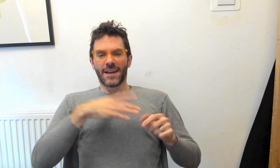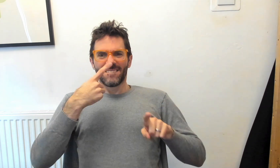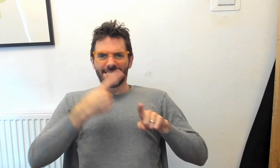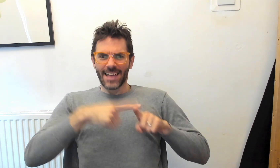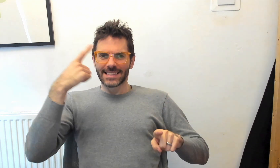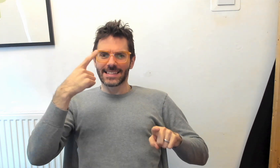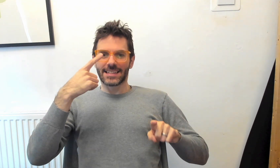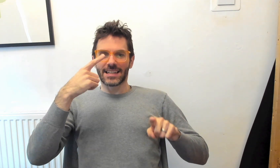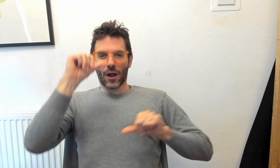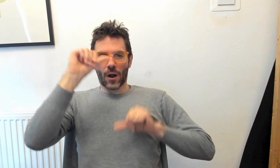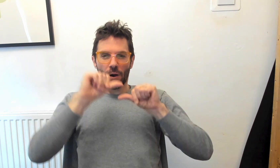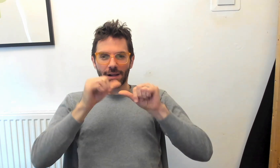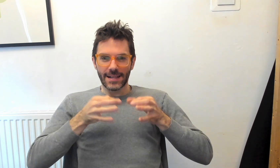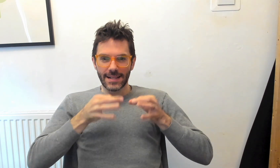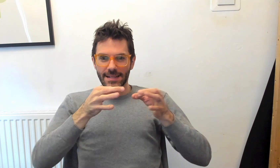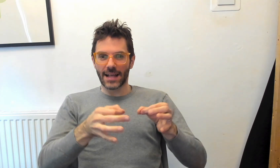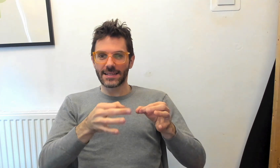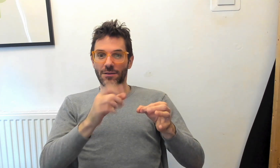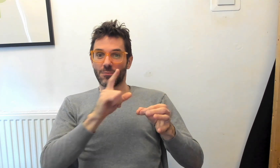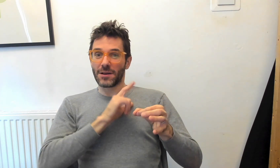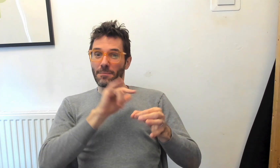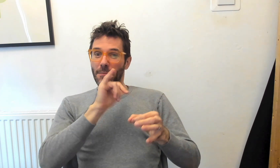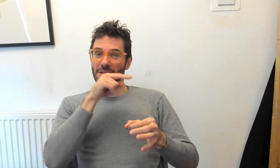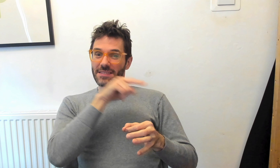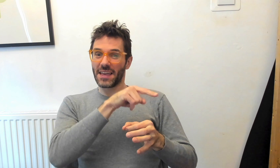Online would be very fast and low latency,